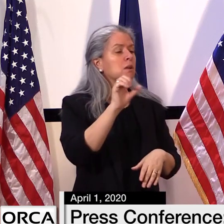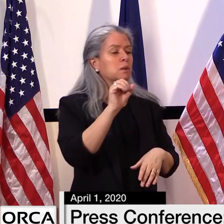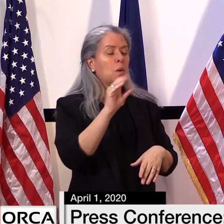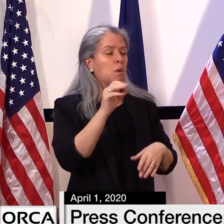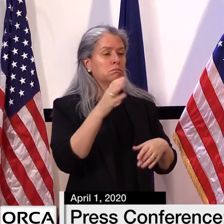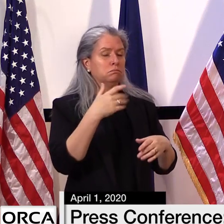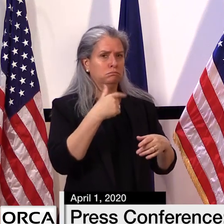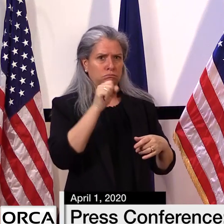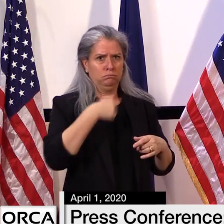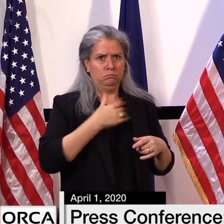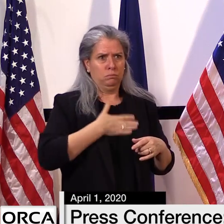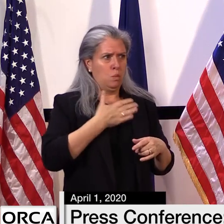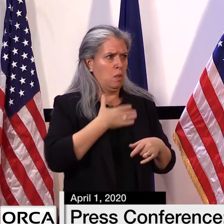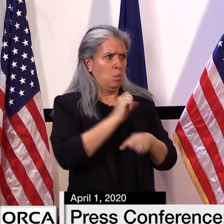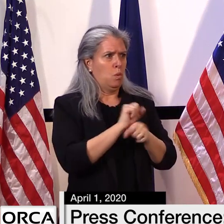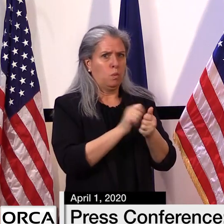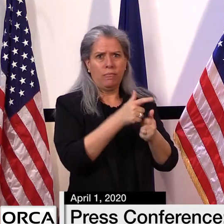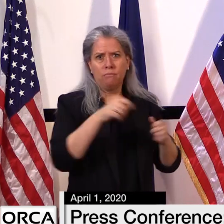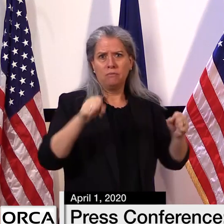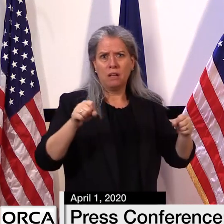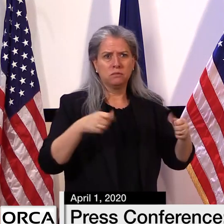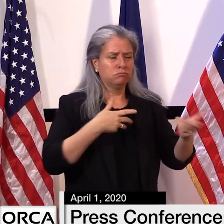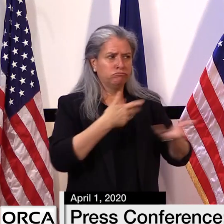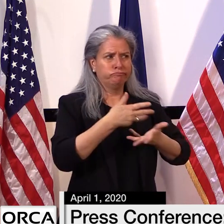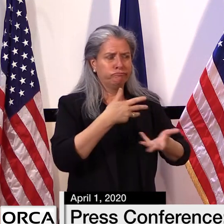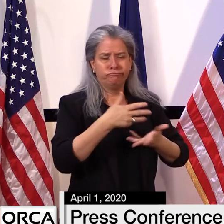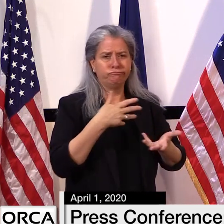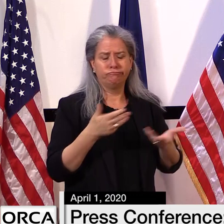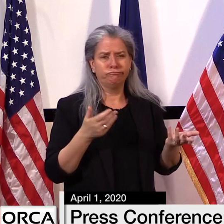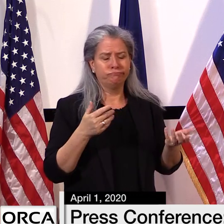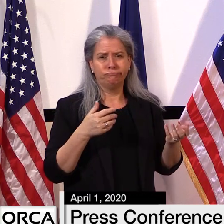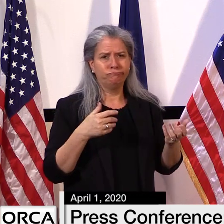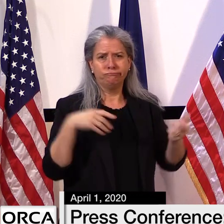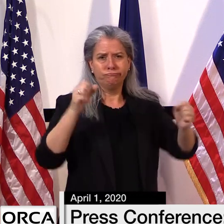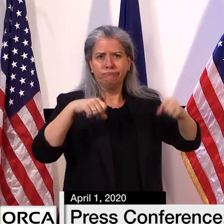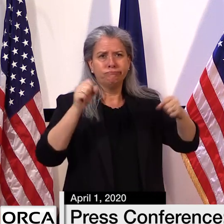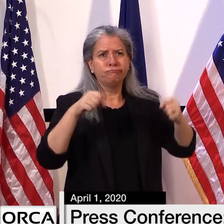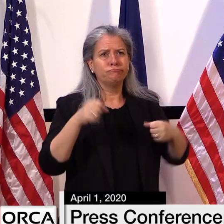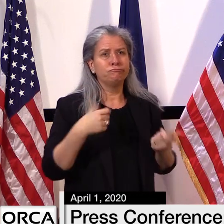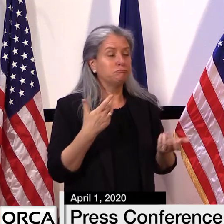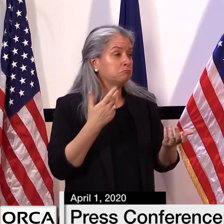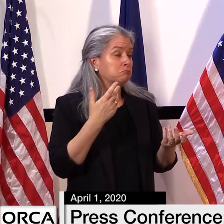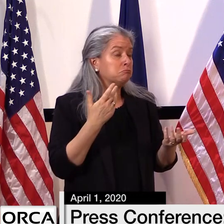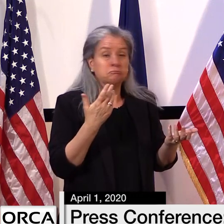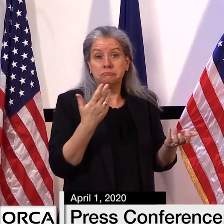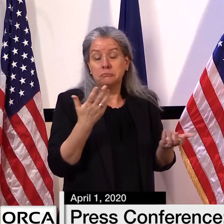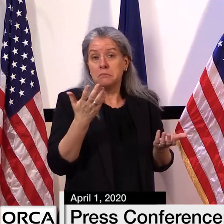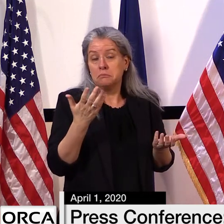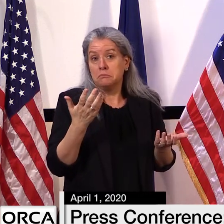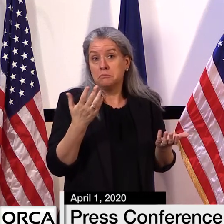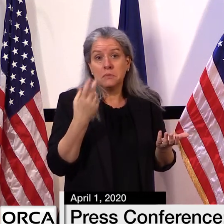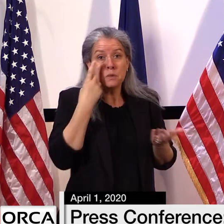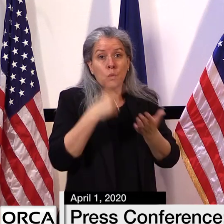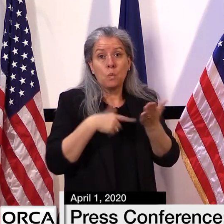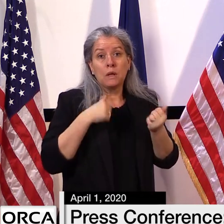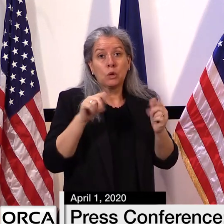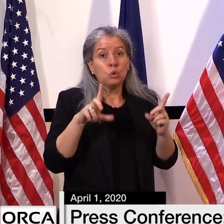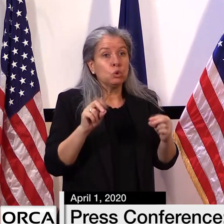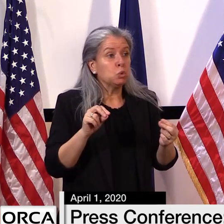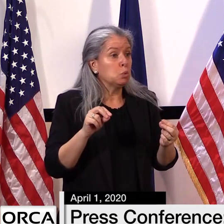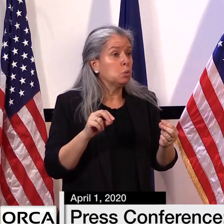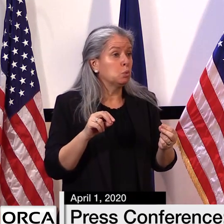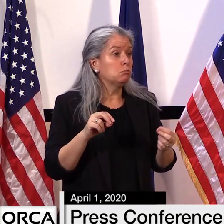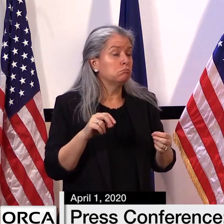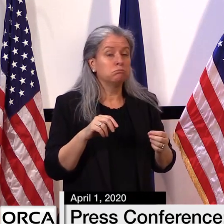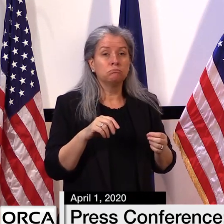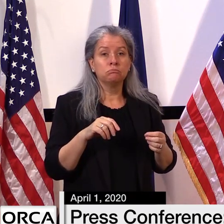We're willing to work with them, as we've said, and they've been willing to work with us. So we'll do what we can to provide relief in a